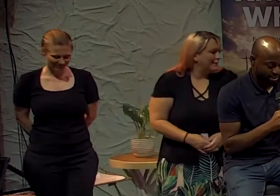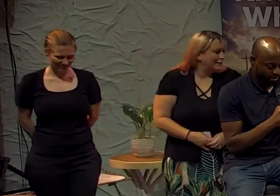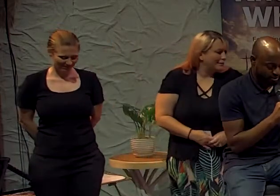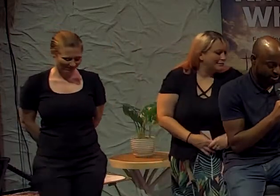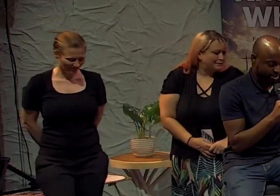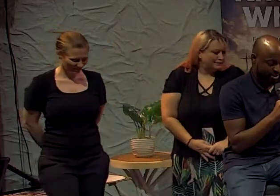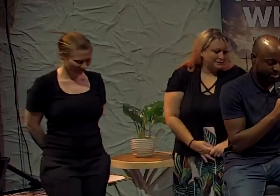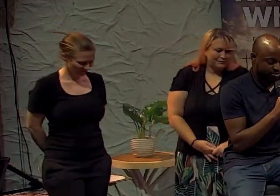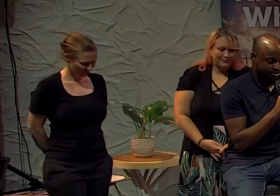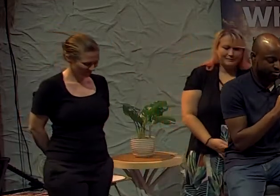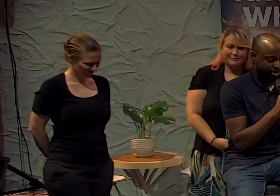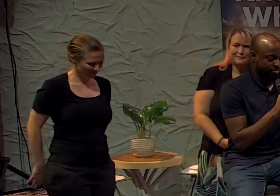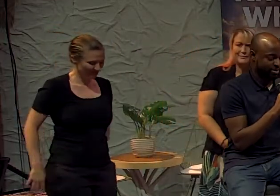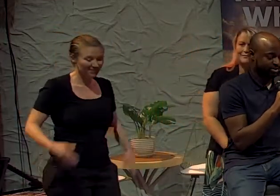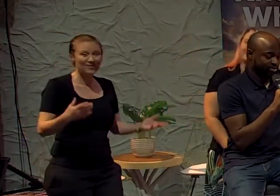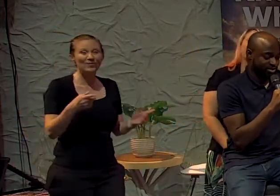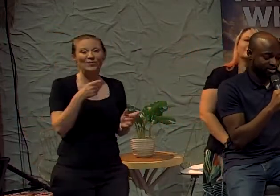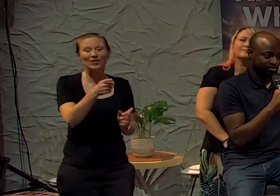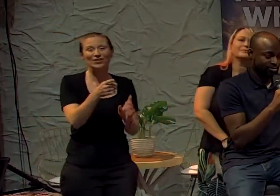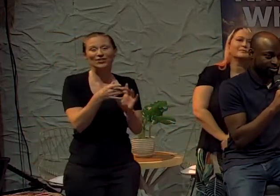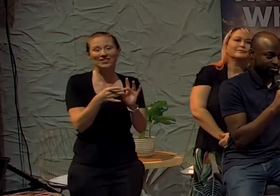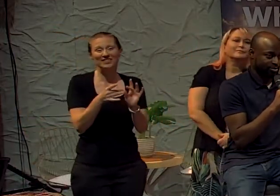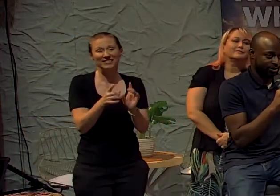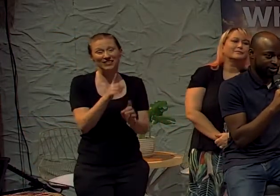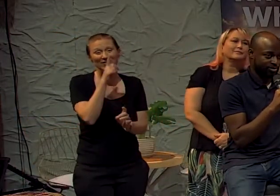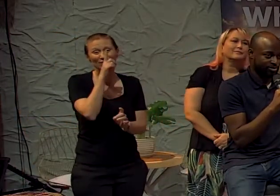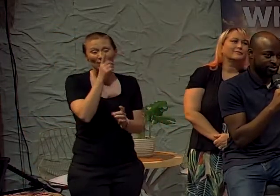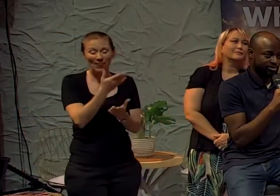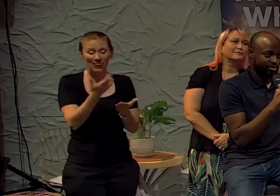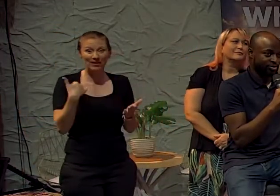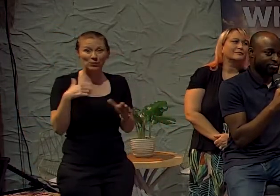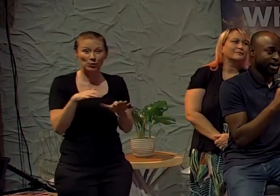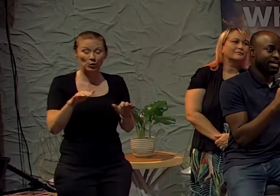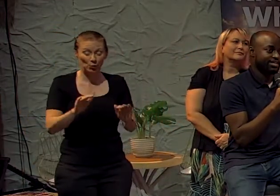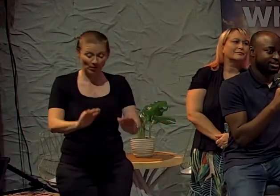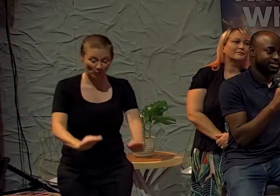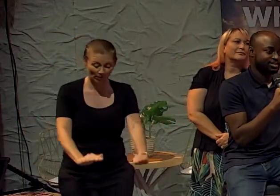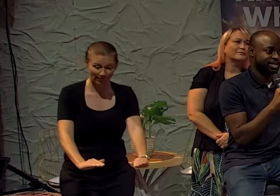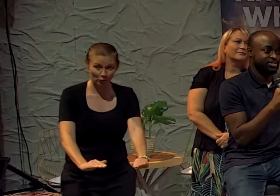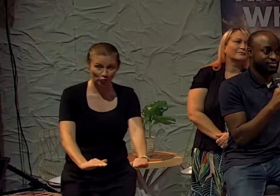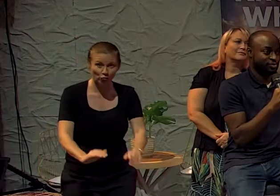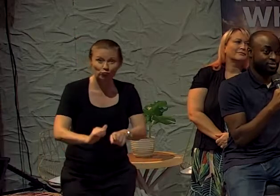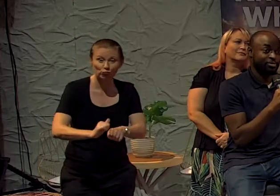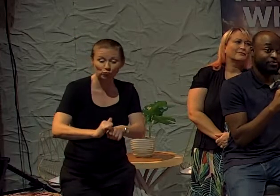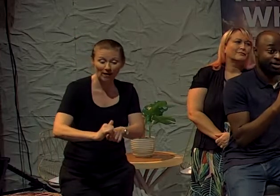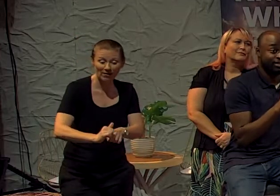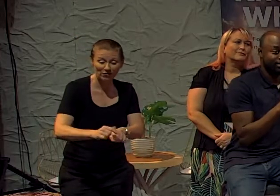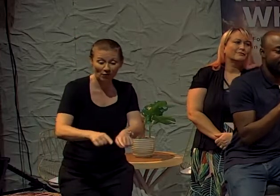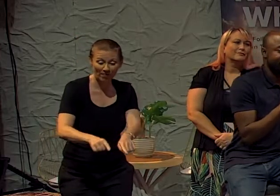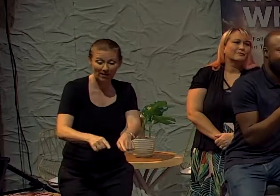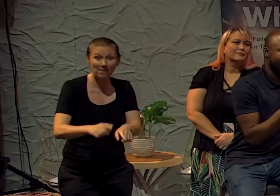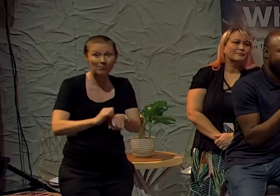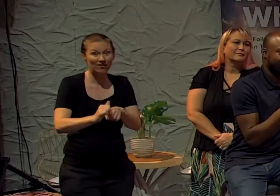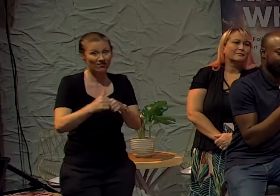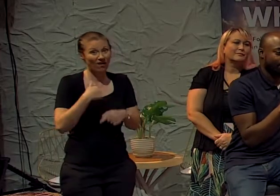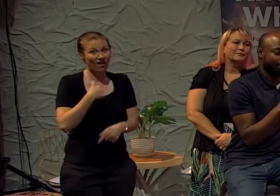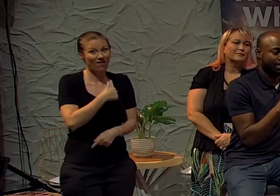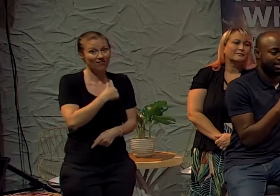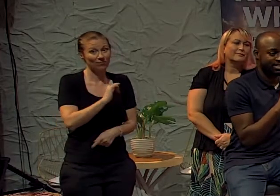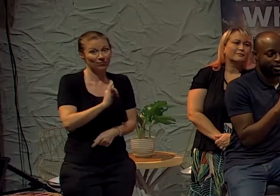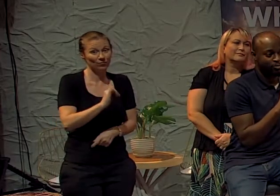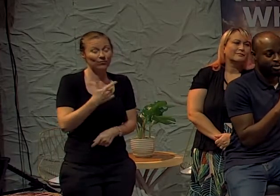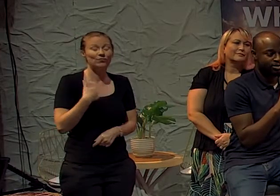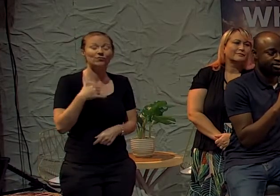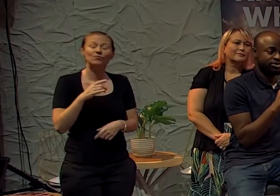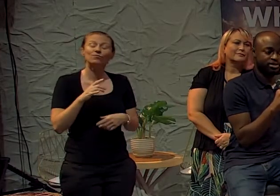So I think what she said is true, right? I mean, those things that we're doing when they're little, they're practices, not just for them, but for us. And